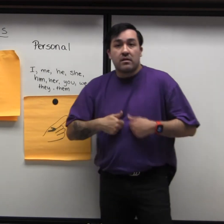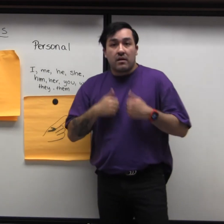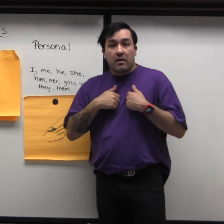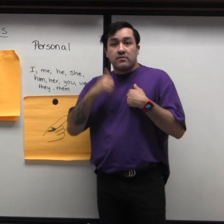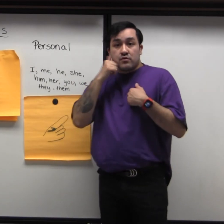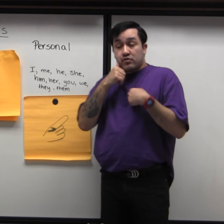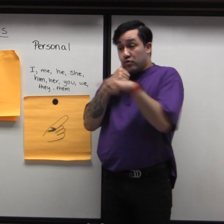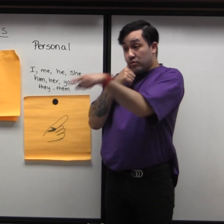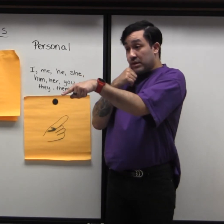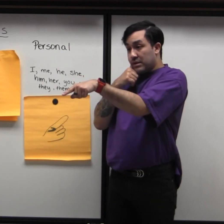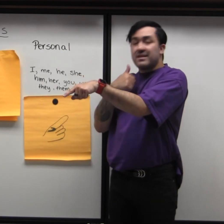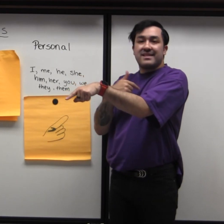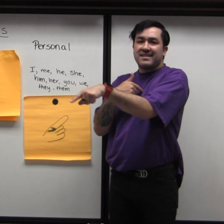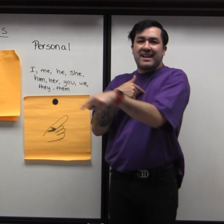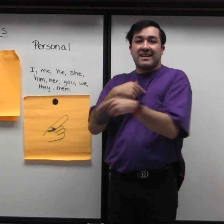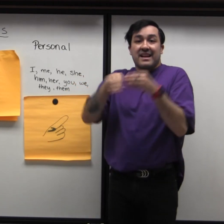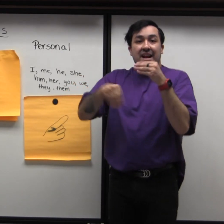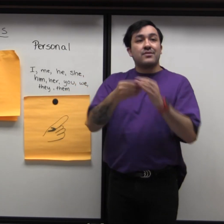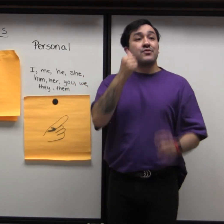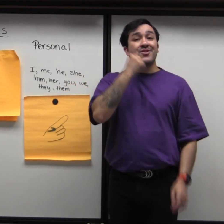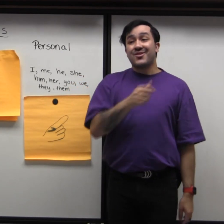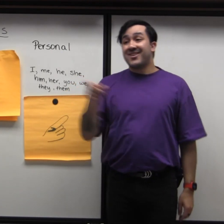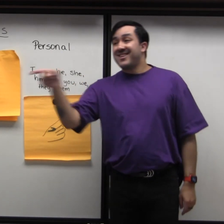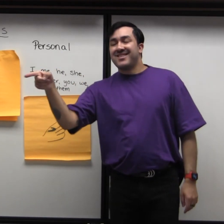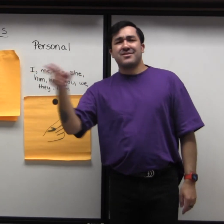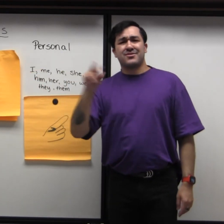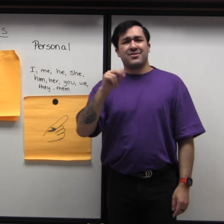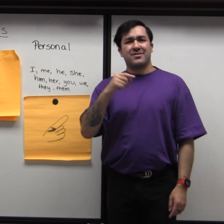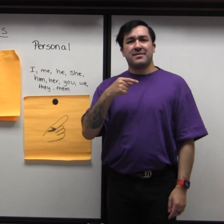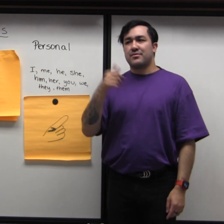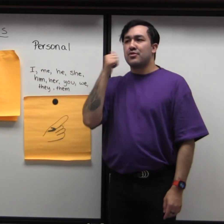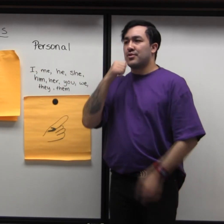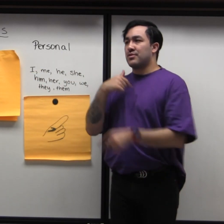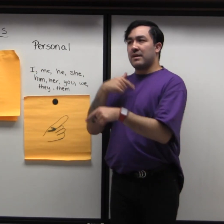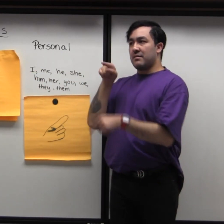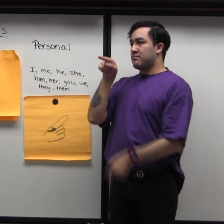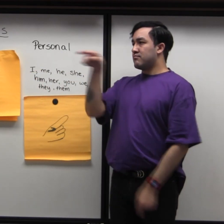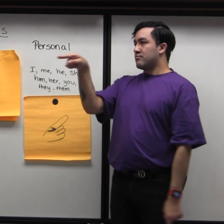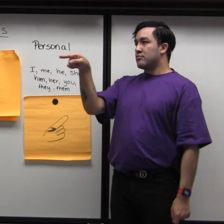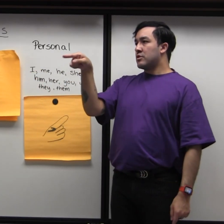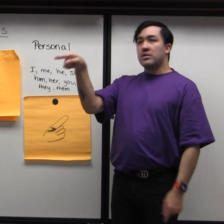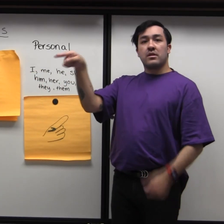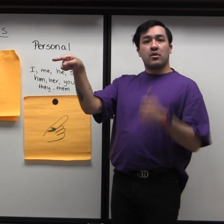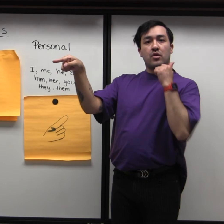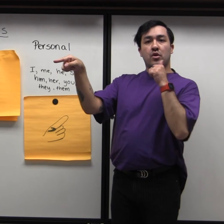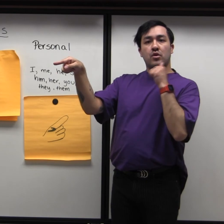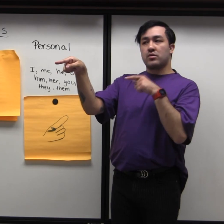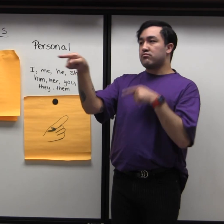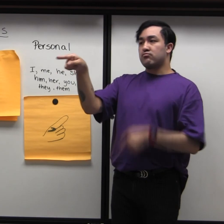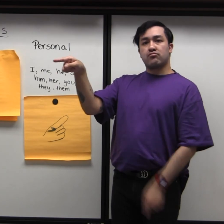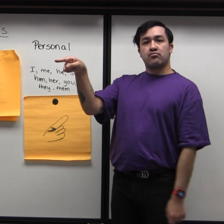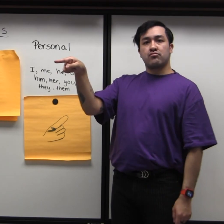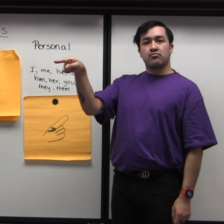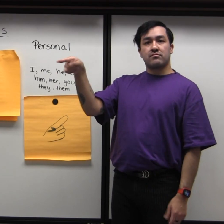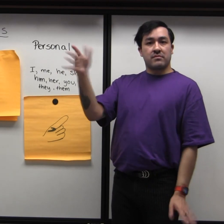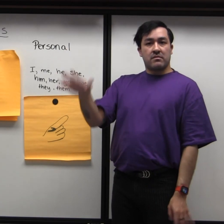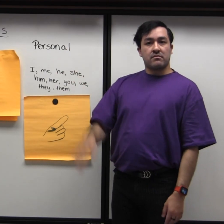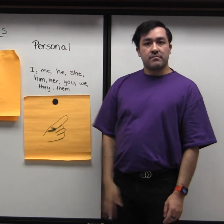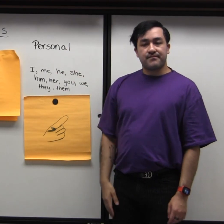those signs. If there's a real person who's a female, I don't have to say girl and then point. I can just point to the female, to that